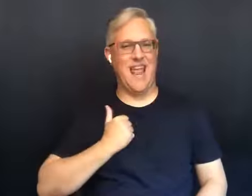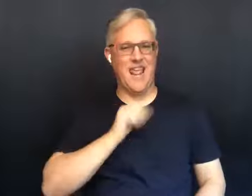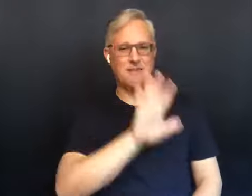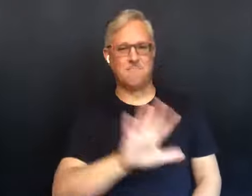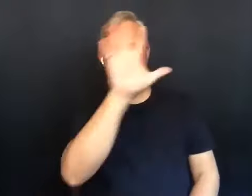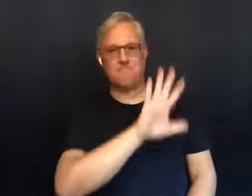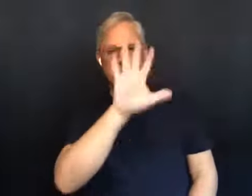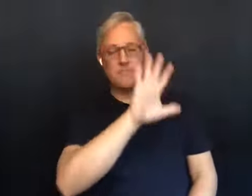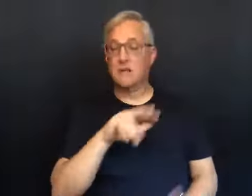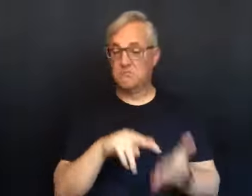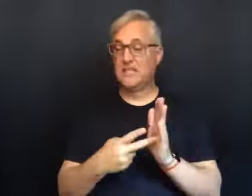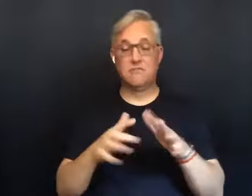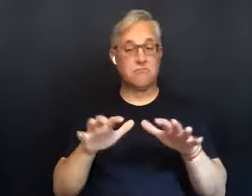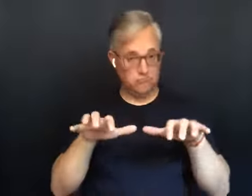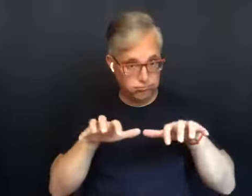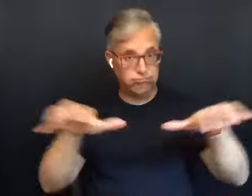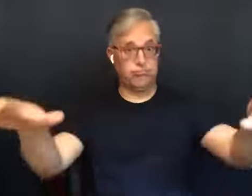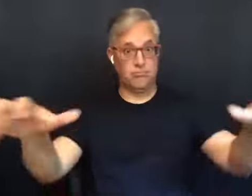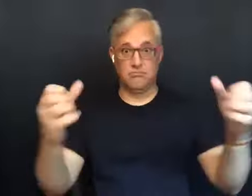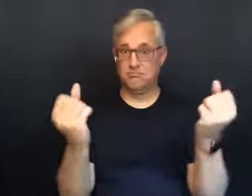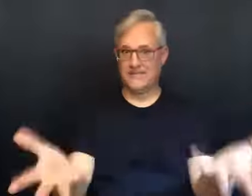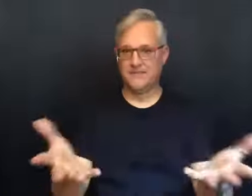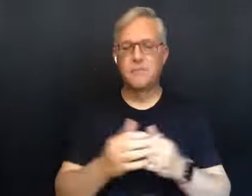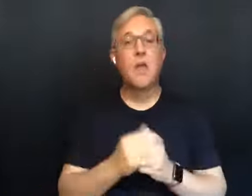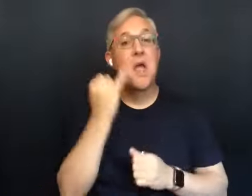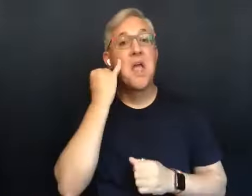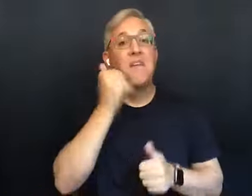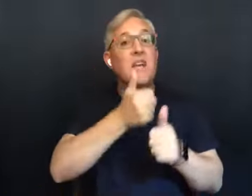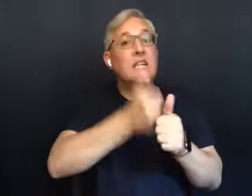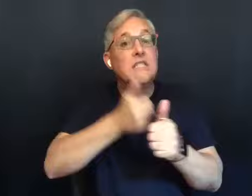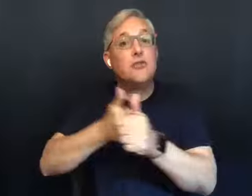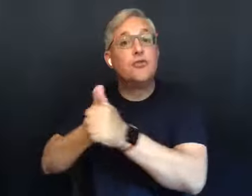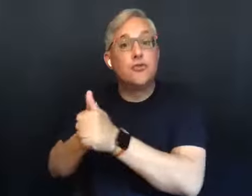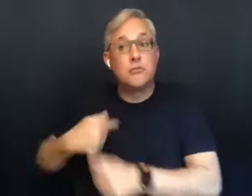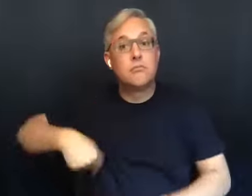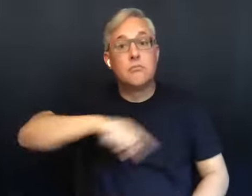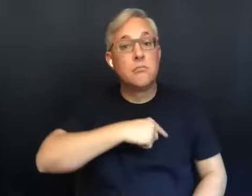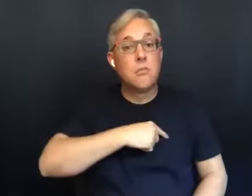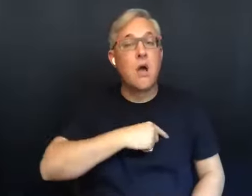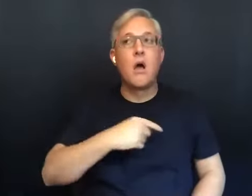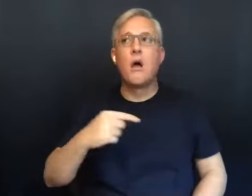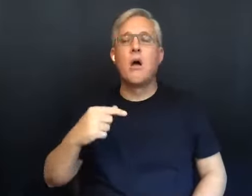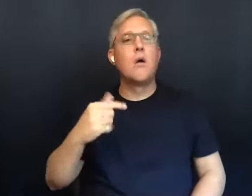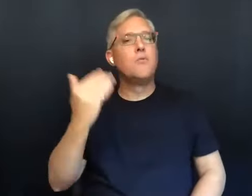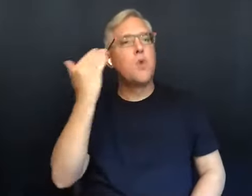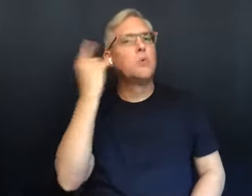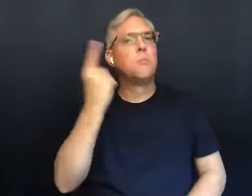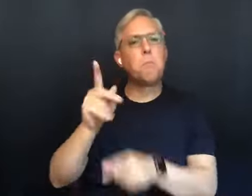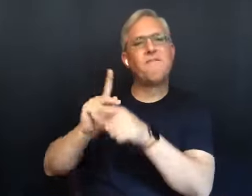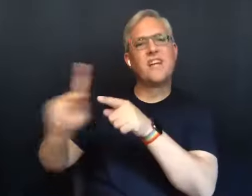Even if you believe, I mean, there's a lot of people in AA. And if each of us would choose